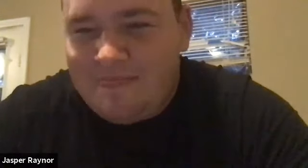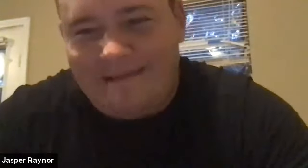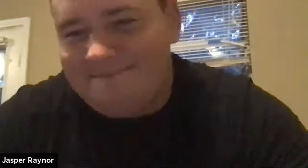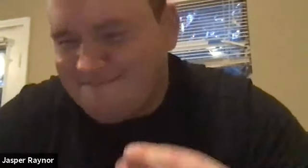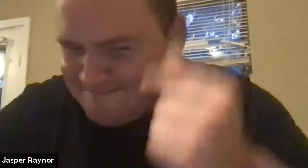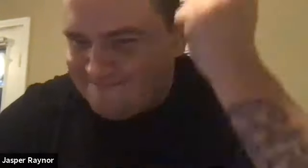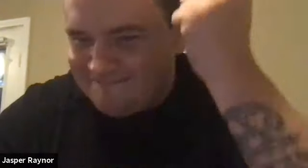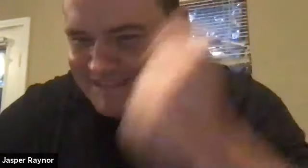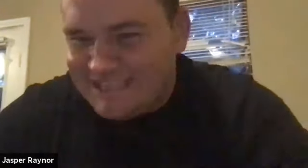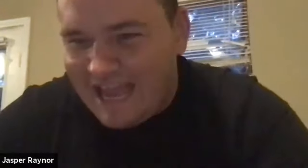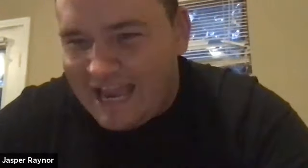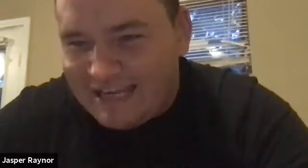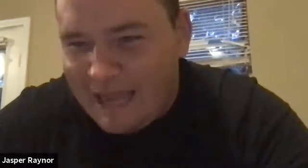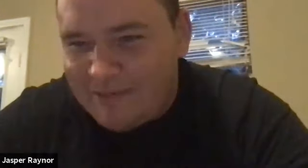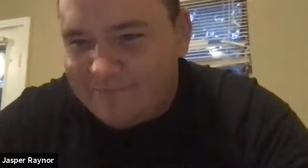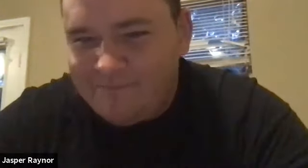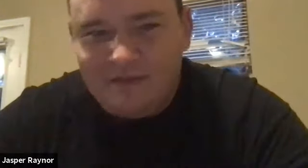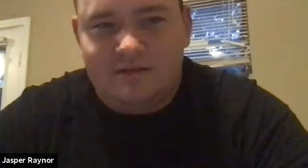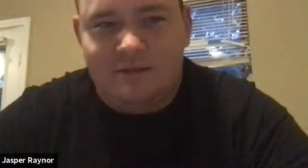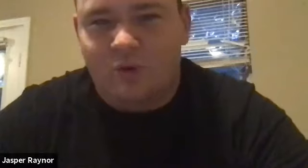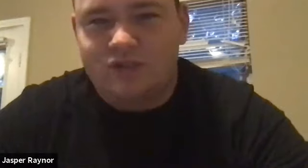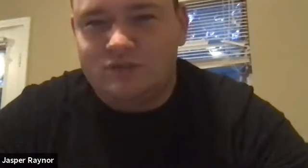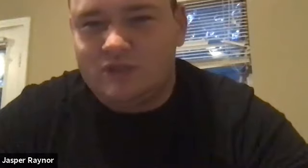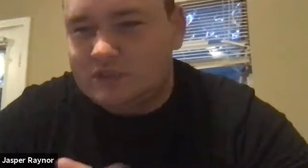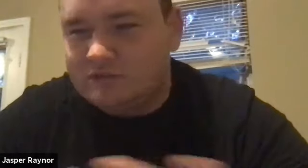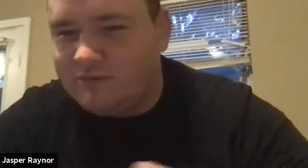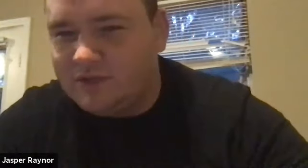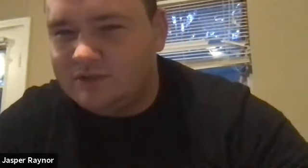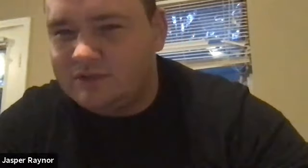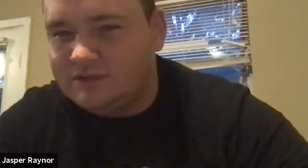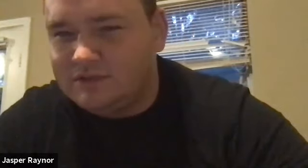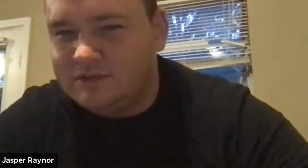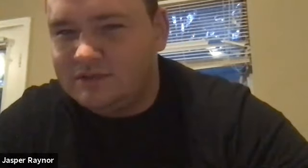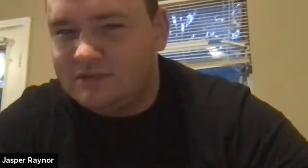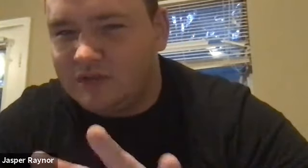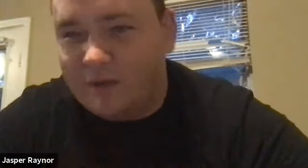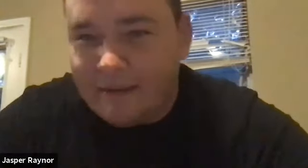Yeah. Dag nabbit. Any more questions? We good? Moving on. But, okay.